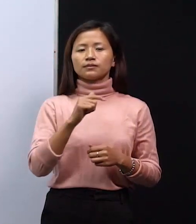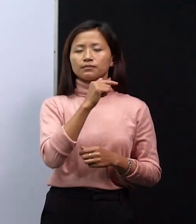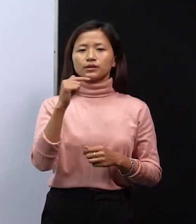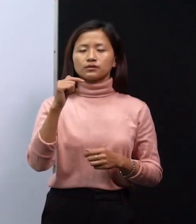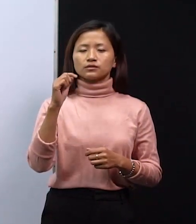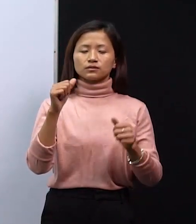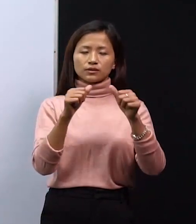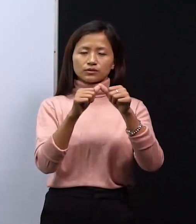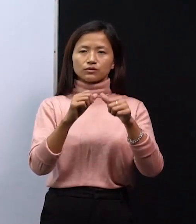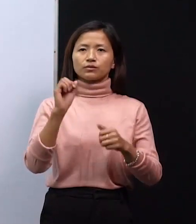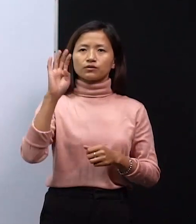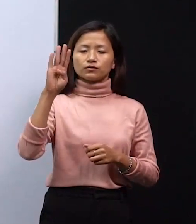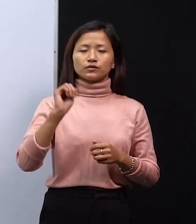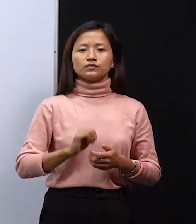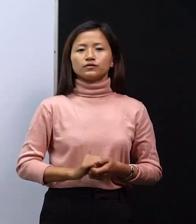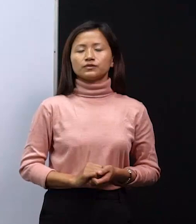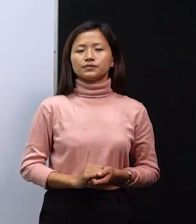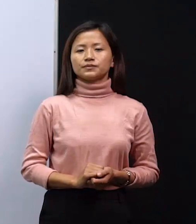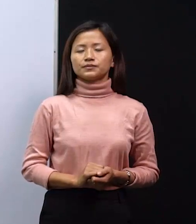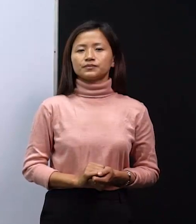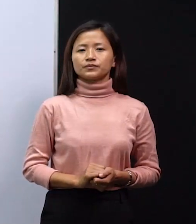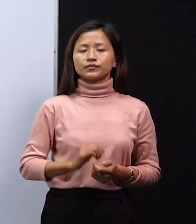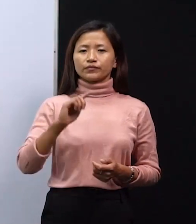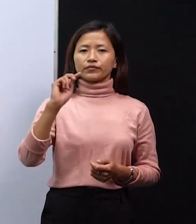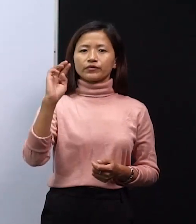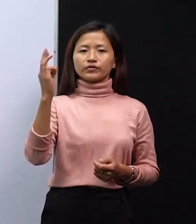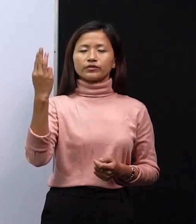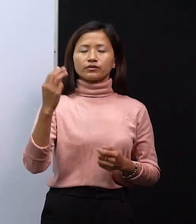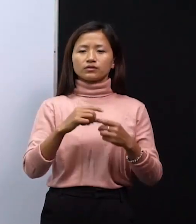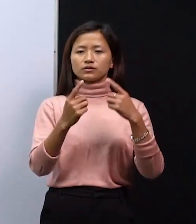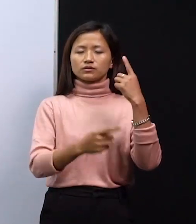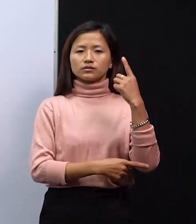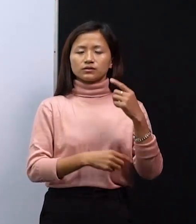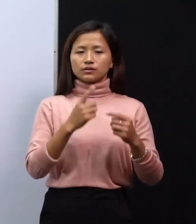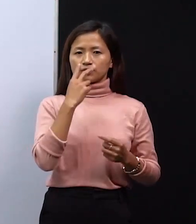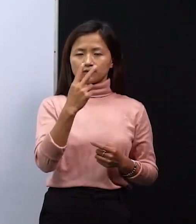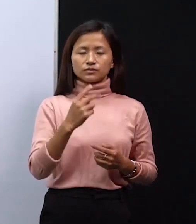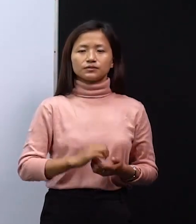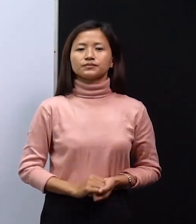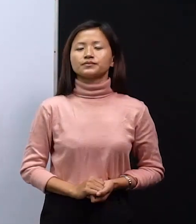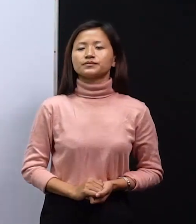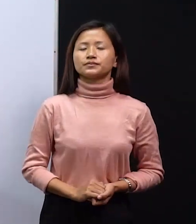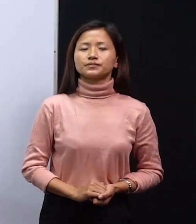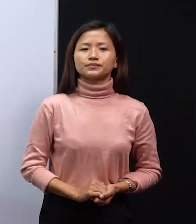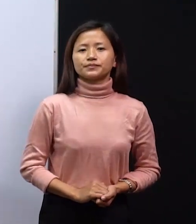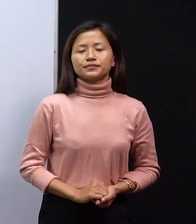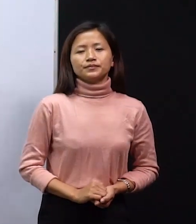4, right? So this is the third identity that we have seen, right?